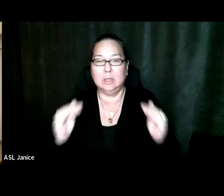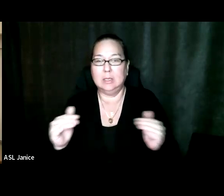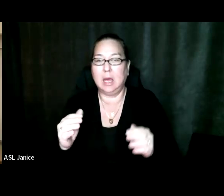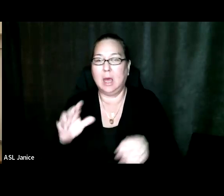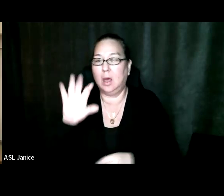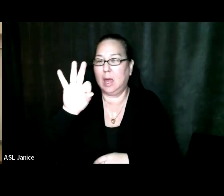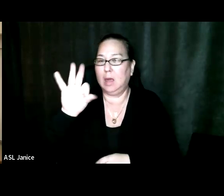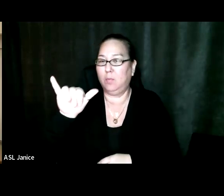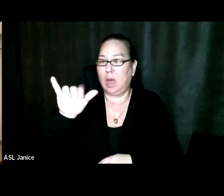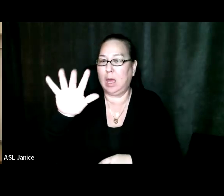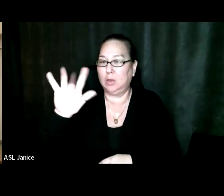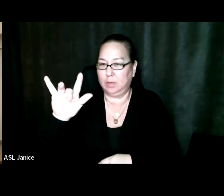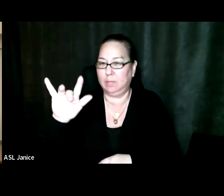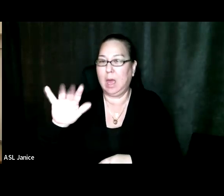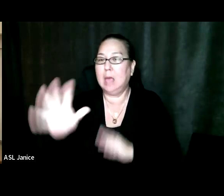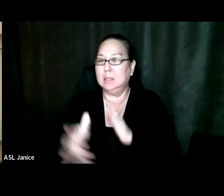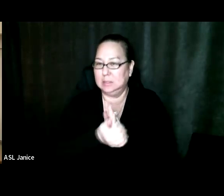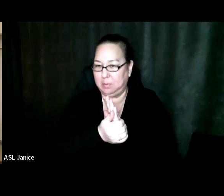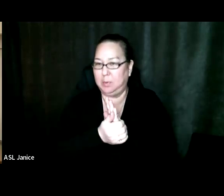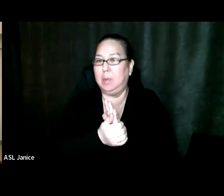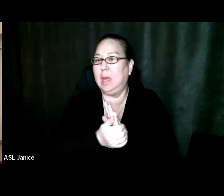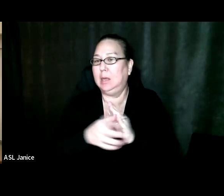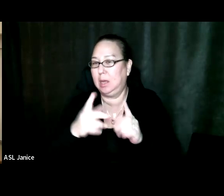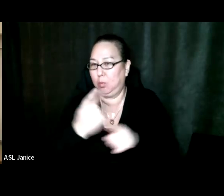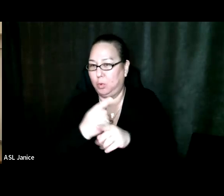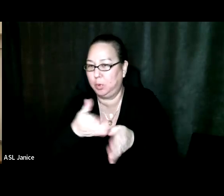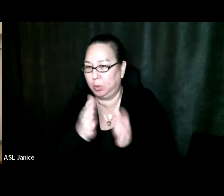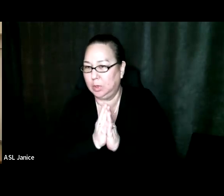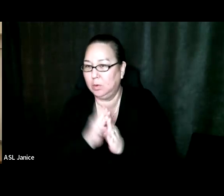25 supplemental appropriation request in the amount of